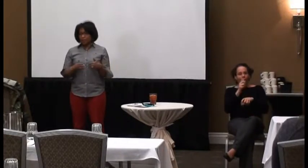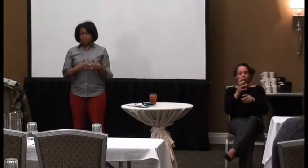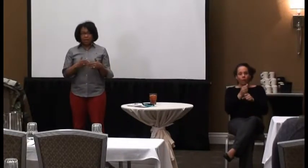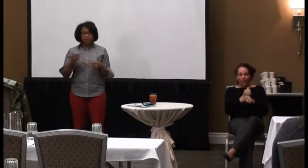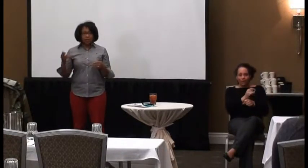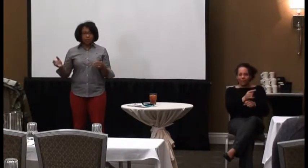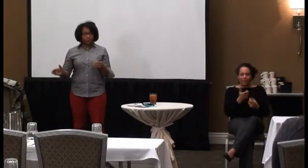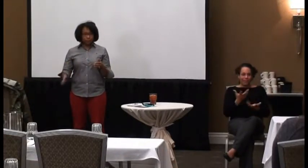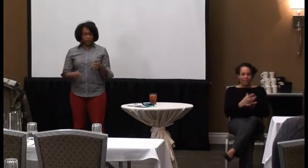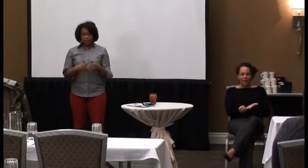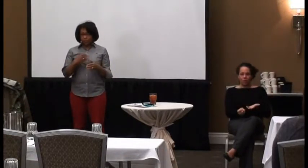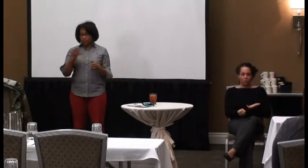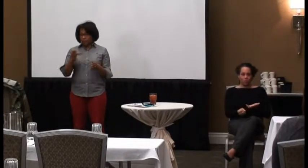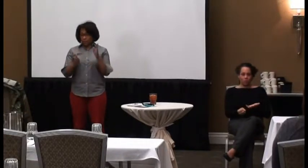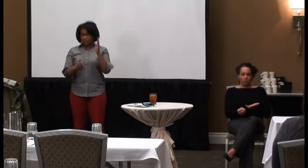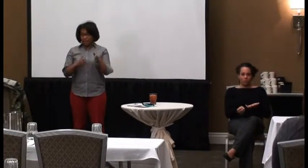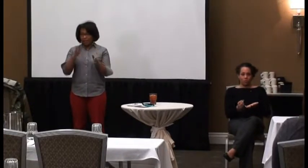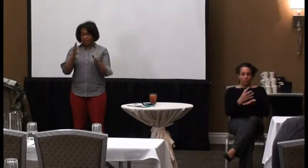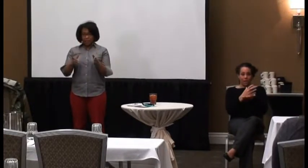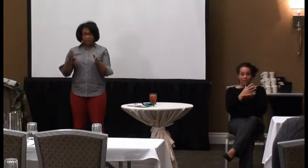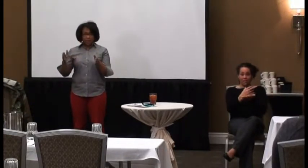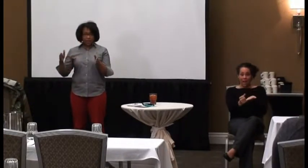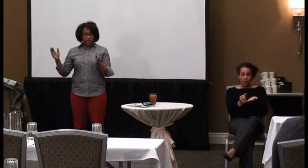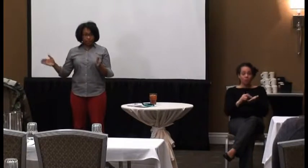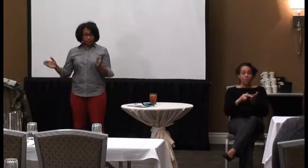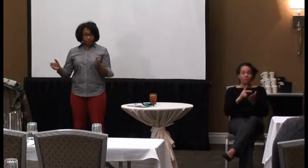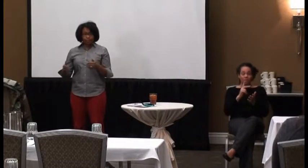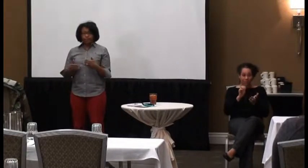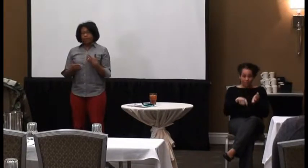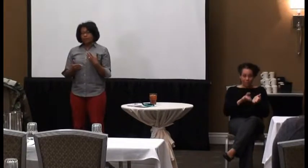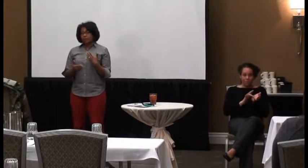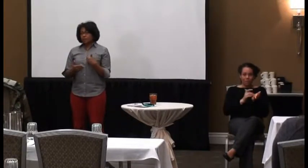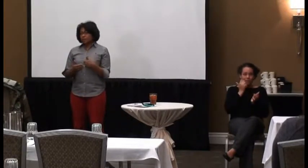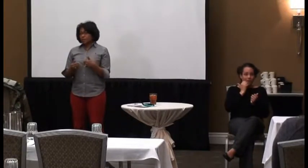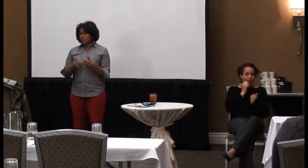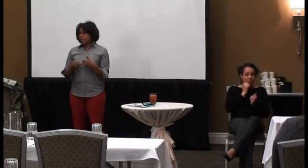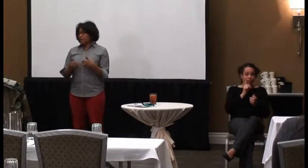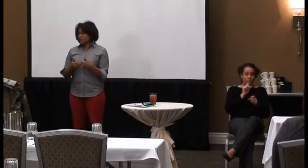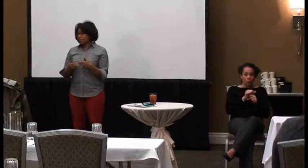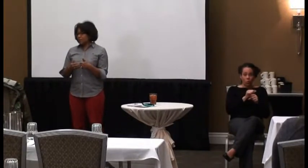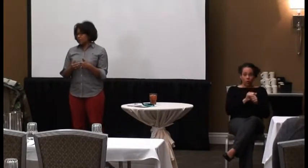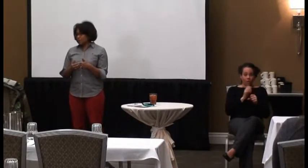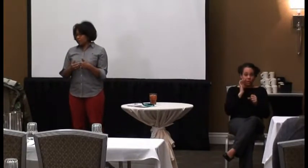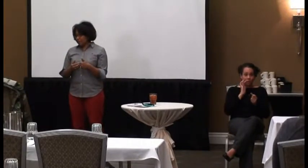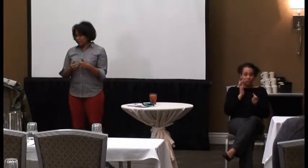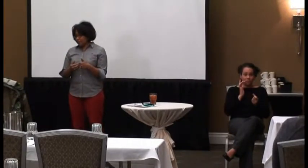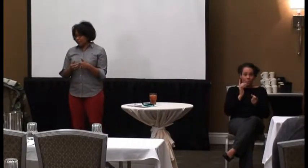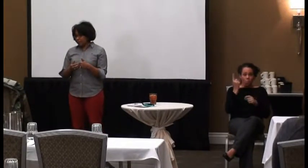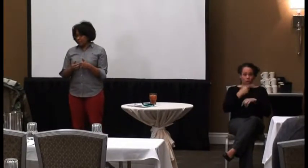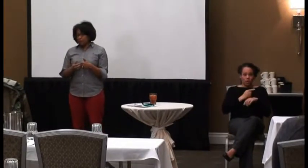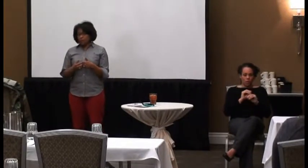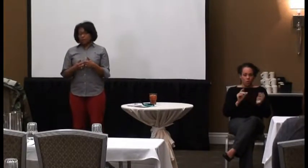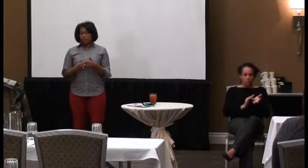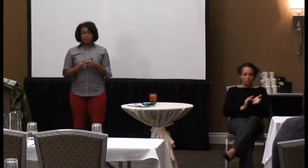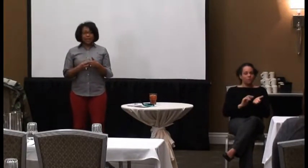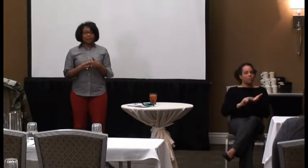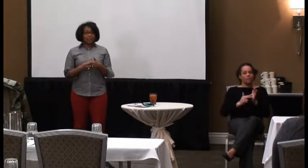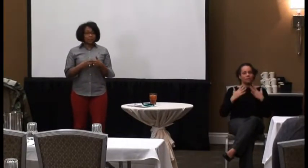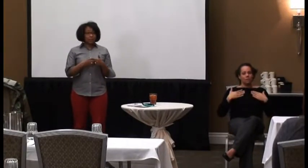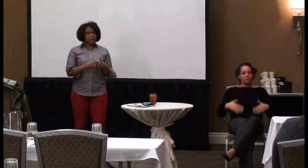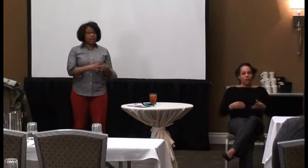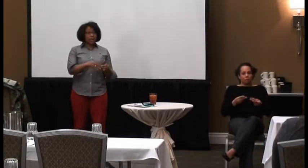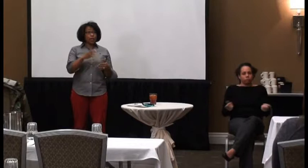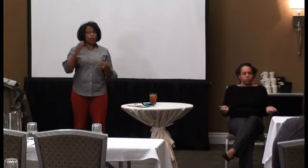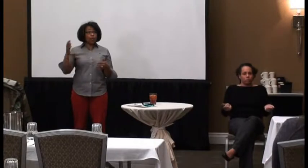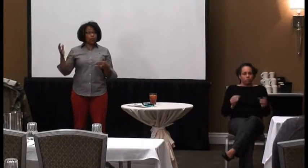And it doesn't hang on. It's a day-to-day medication. The non-stimulants, on the other hand, sometimes